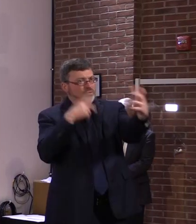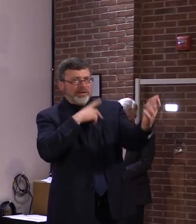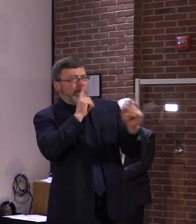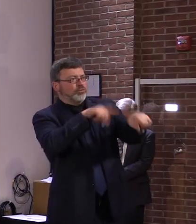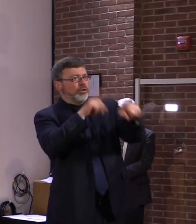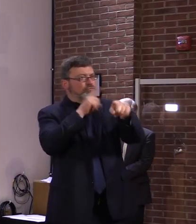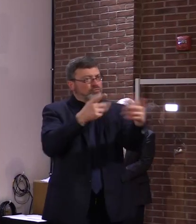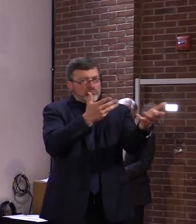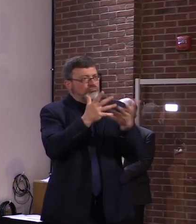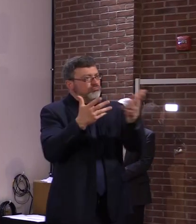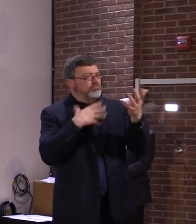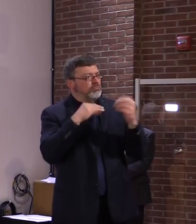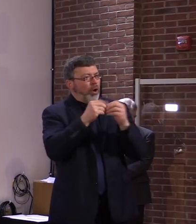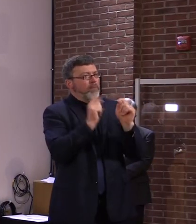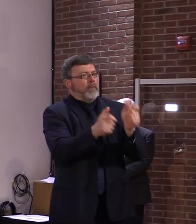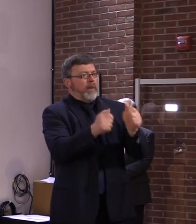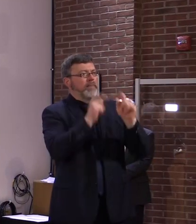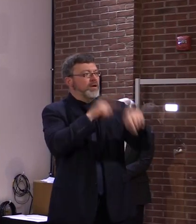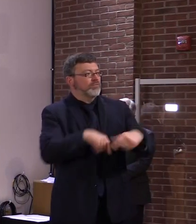Lisa Loomis, the Valley Reporter.